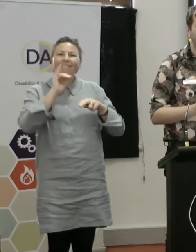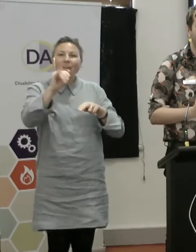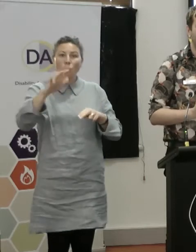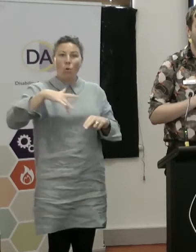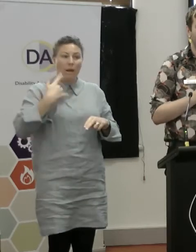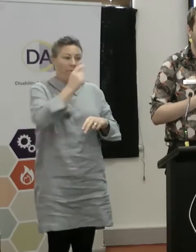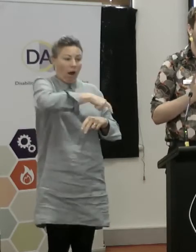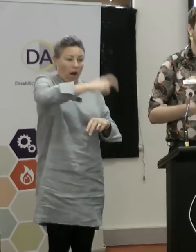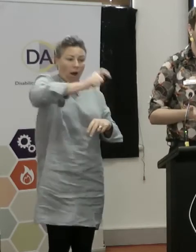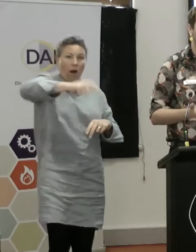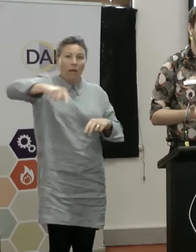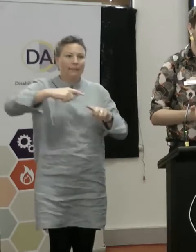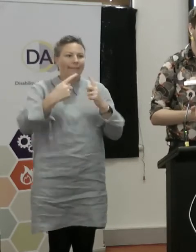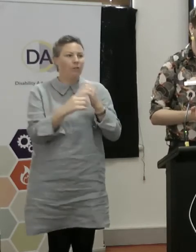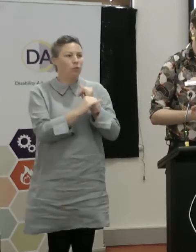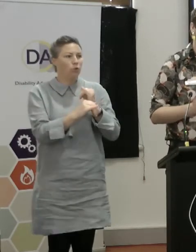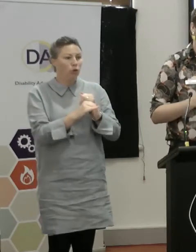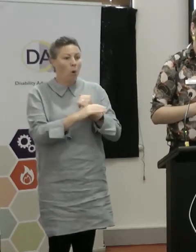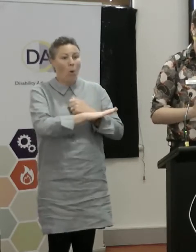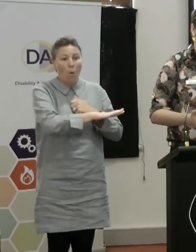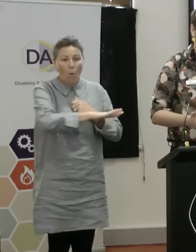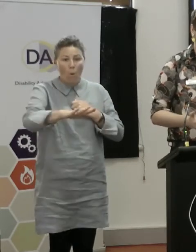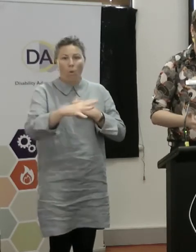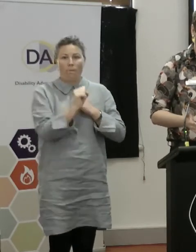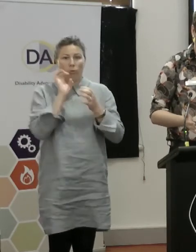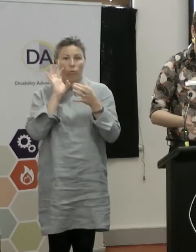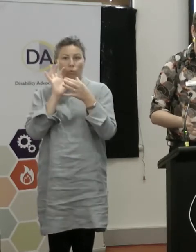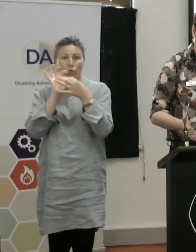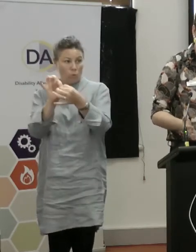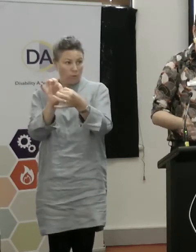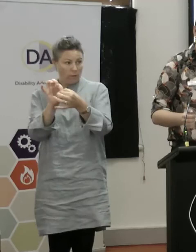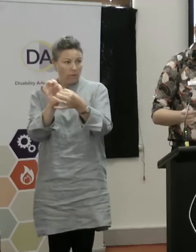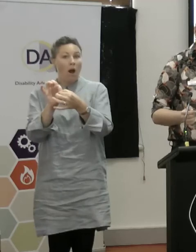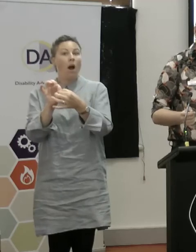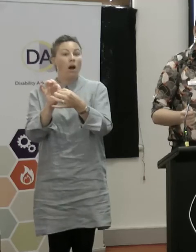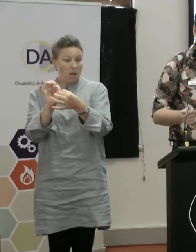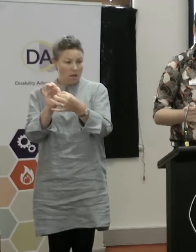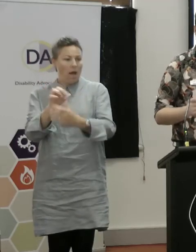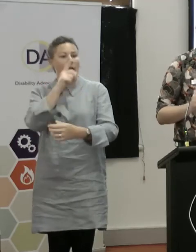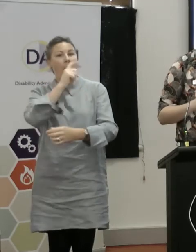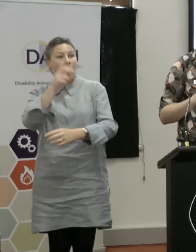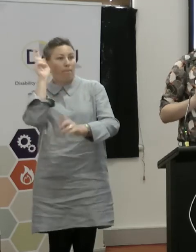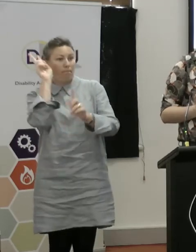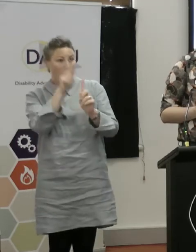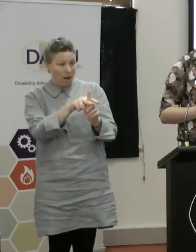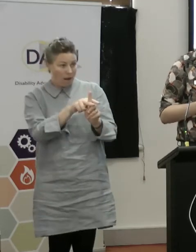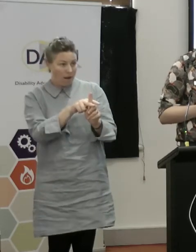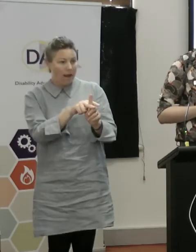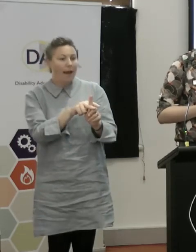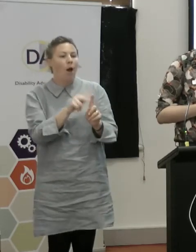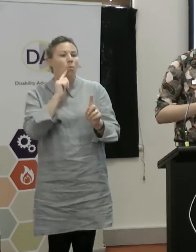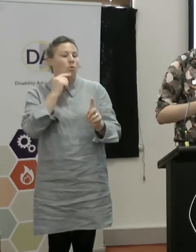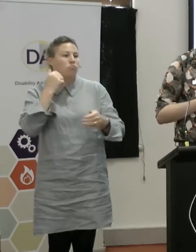all of those institutions need to have joined the redress scheme for your application to be processed. If they don't join,